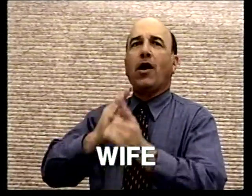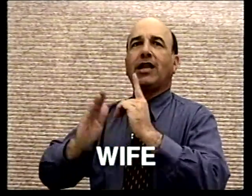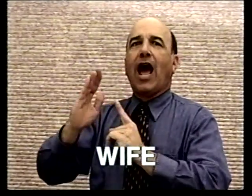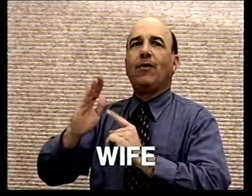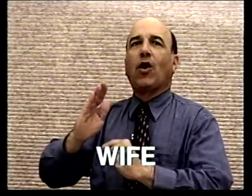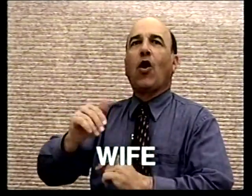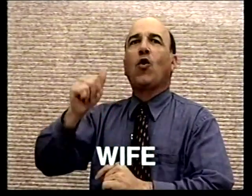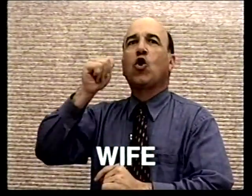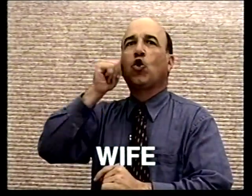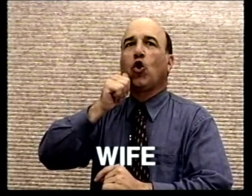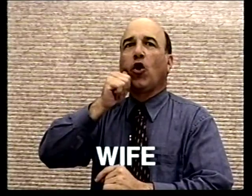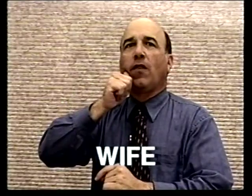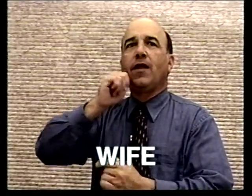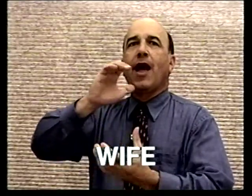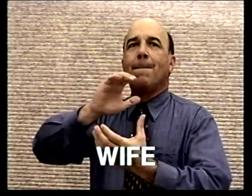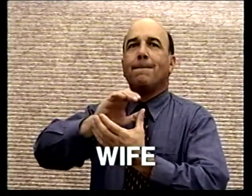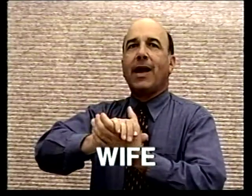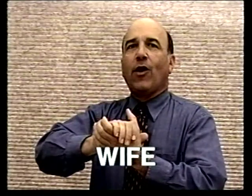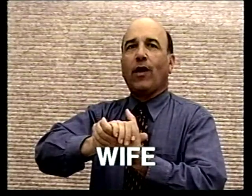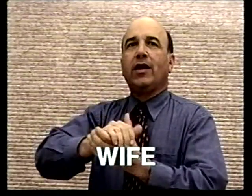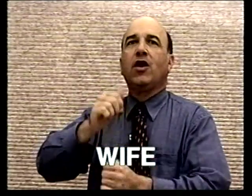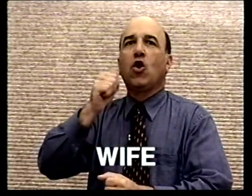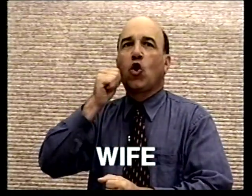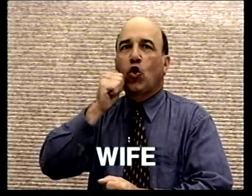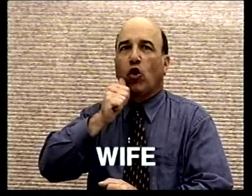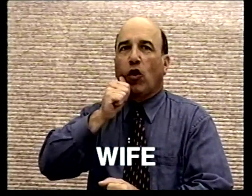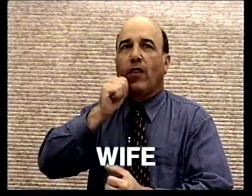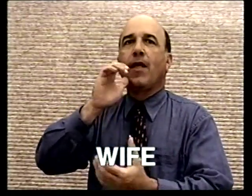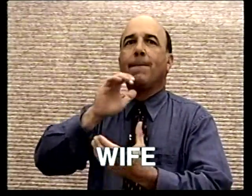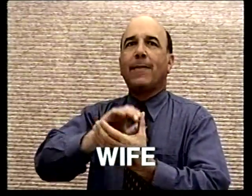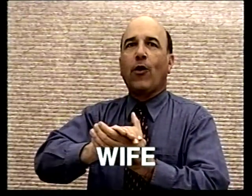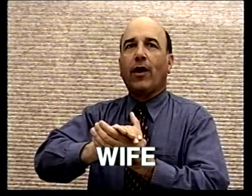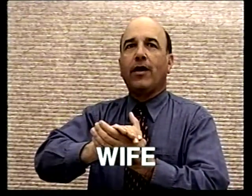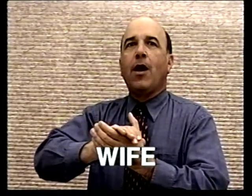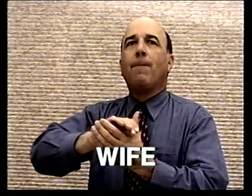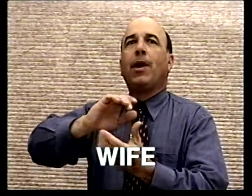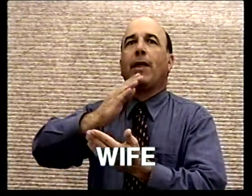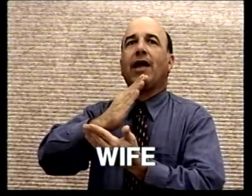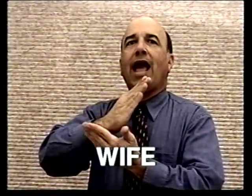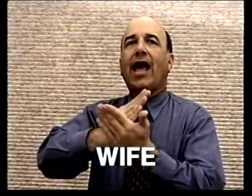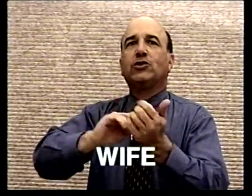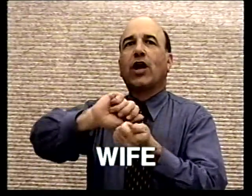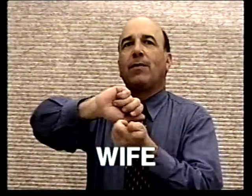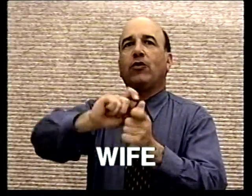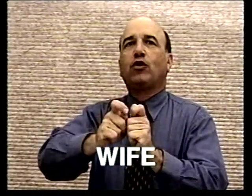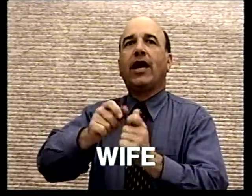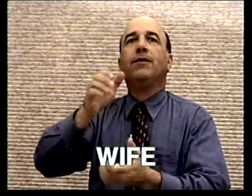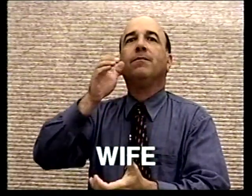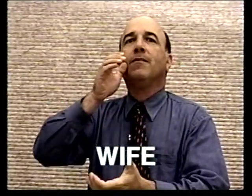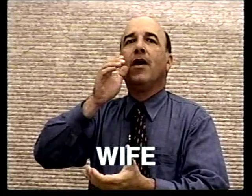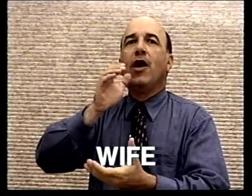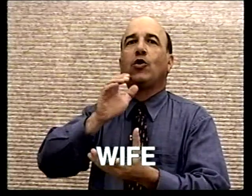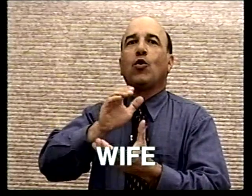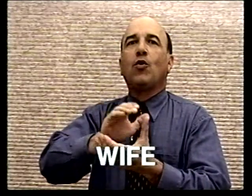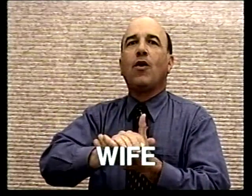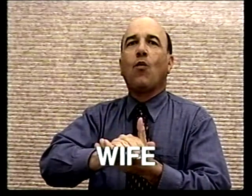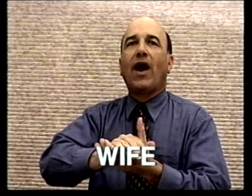Long time ago, girl married. Girl, married, but the hand shape is changed to